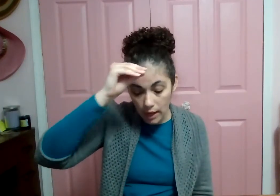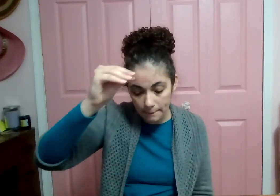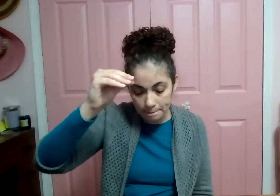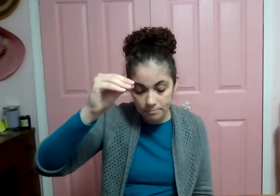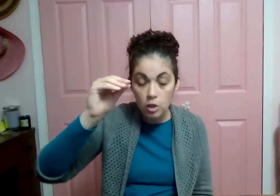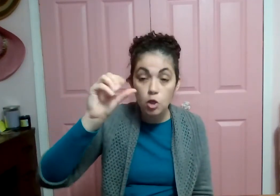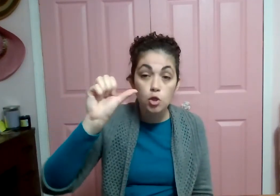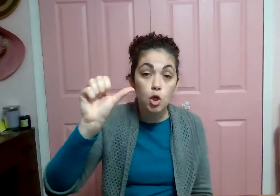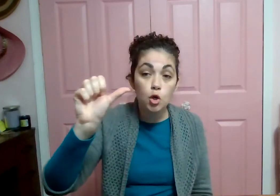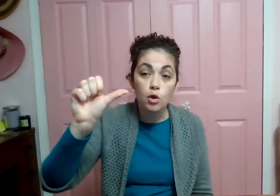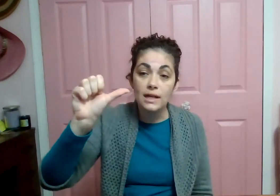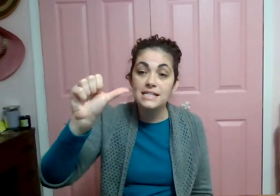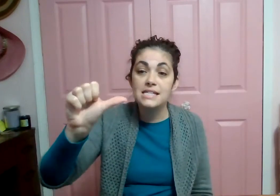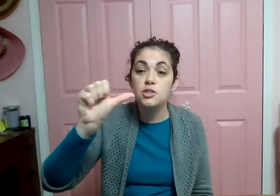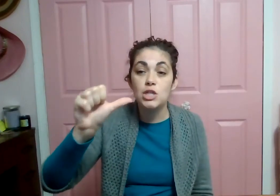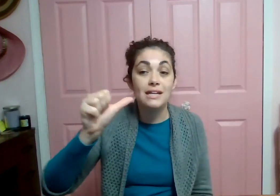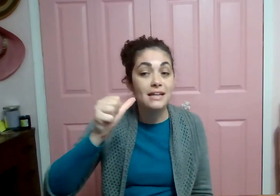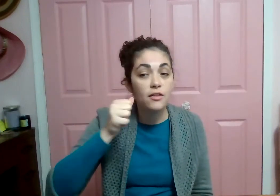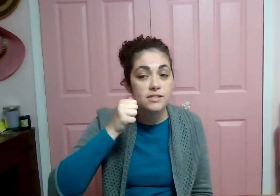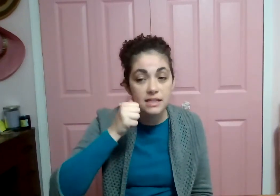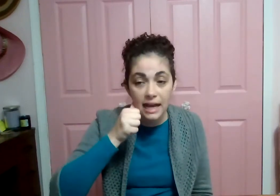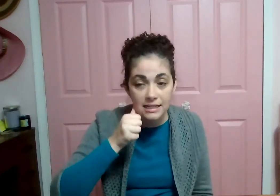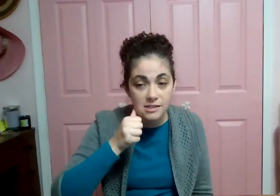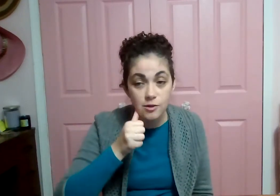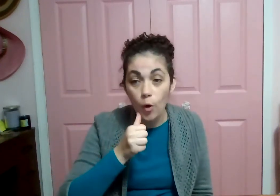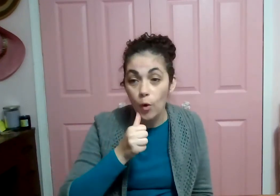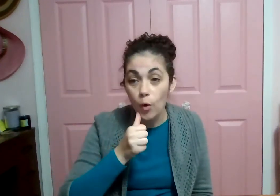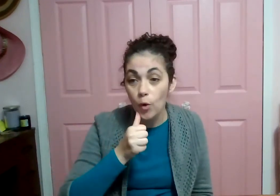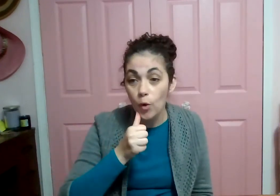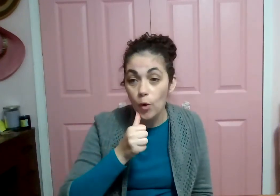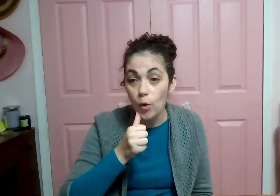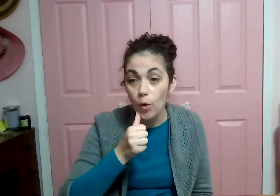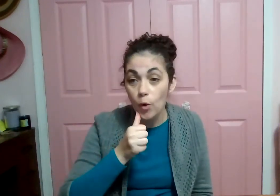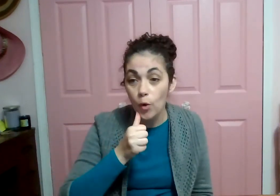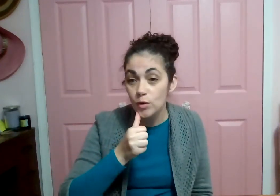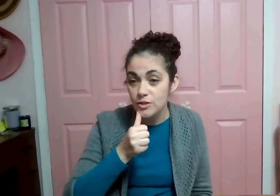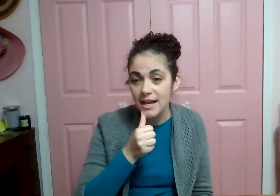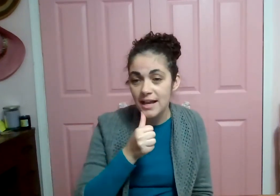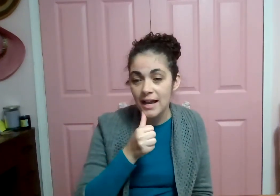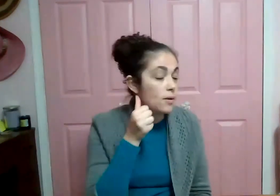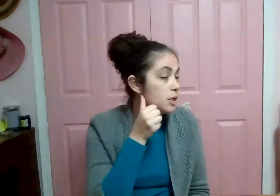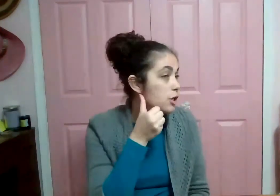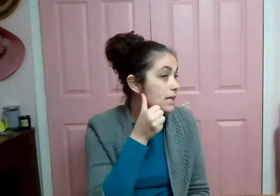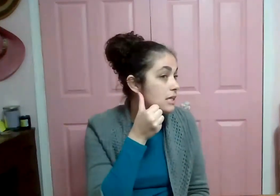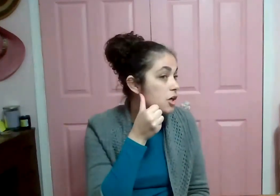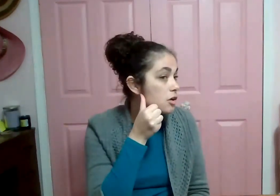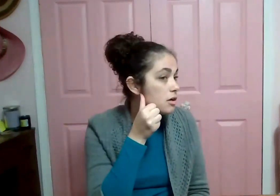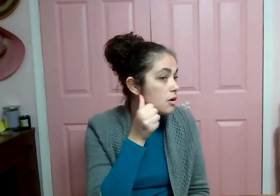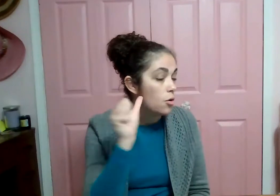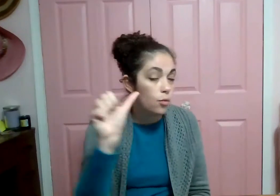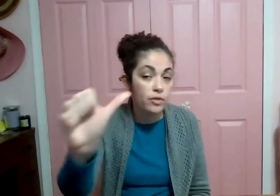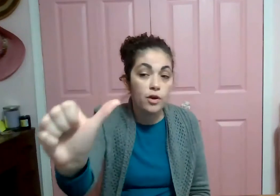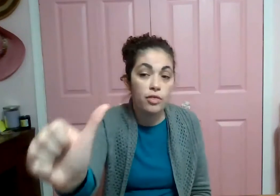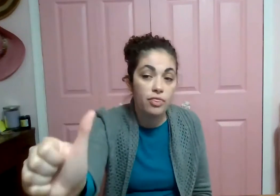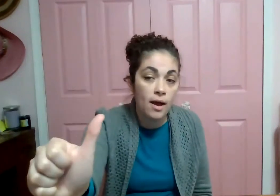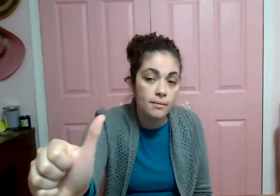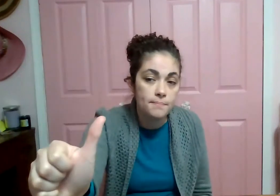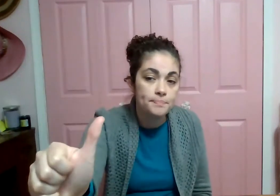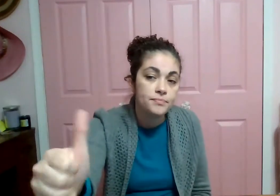boy. Girl is the G. Now this again is an older sign, but it's G from your ear with your